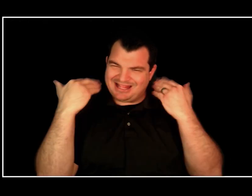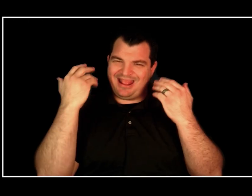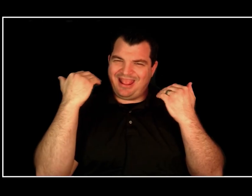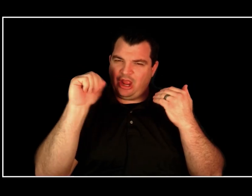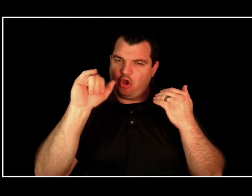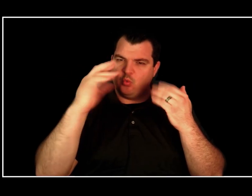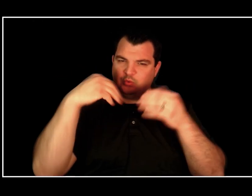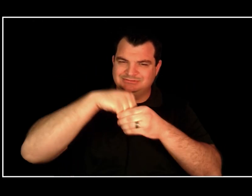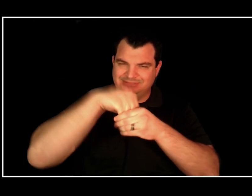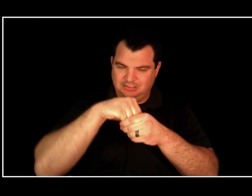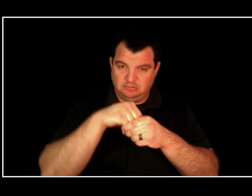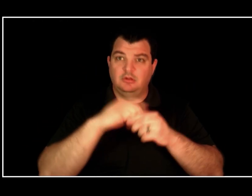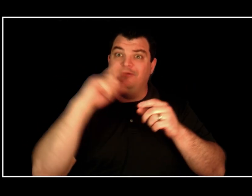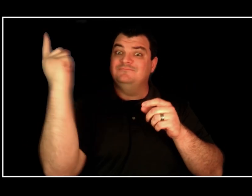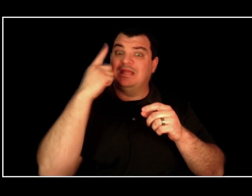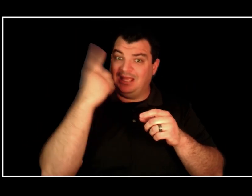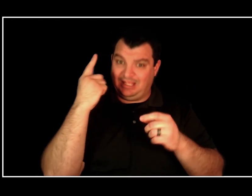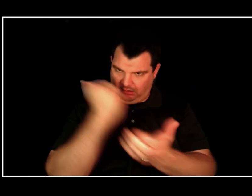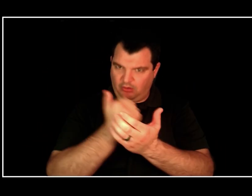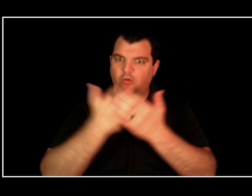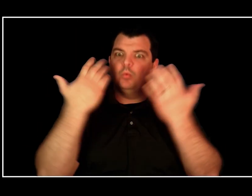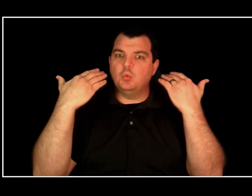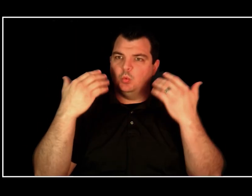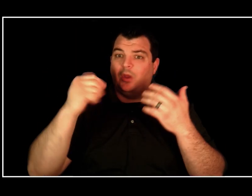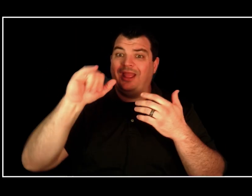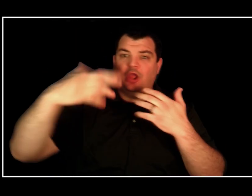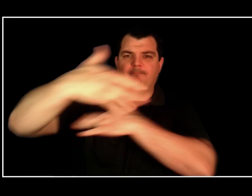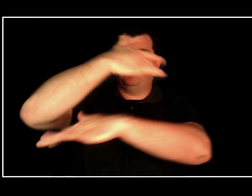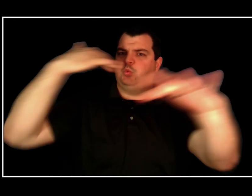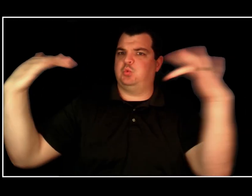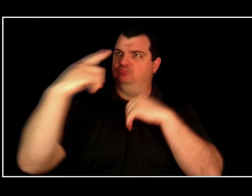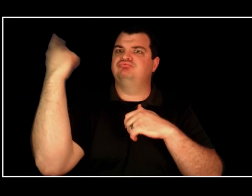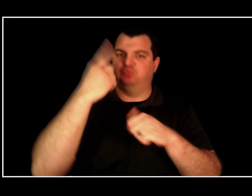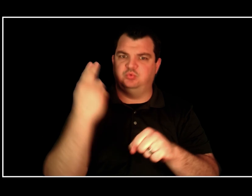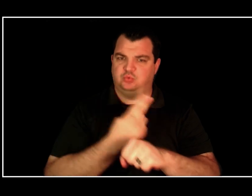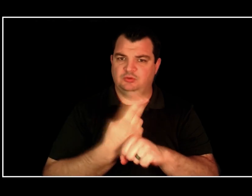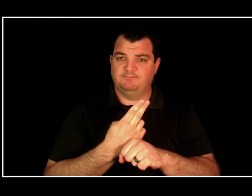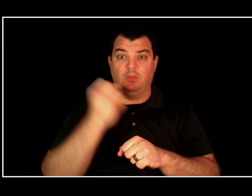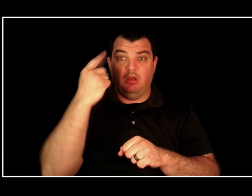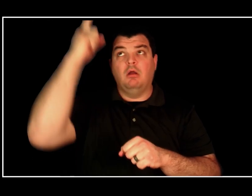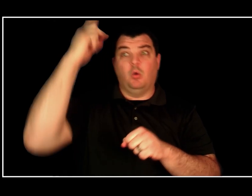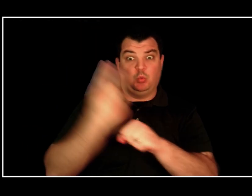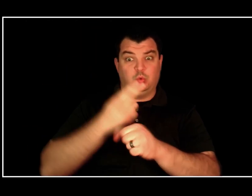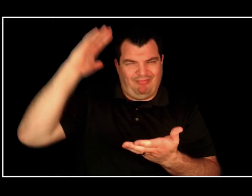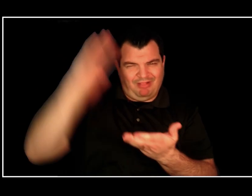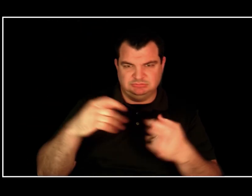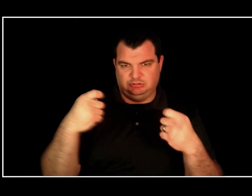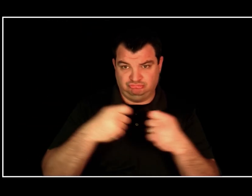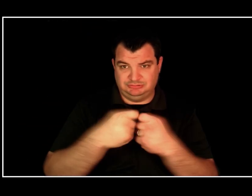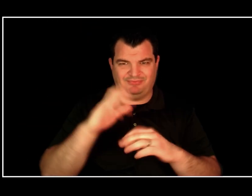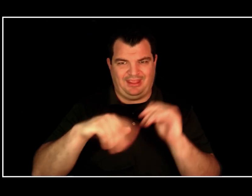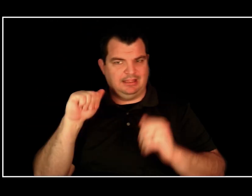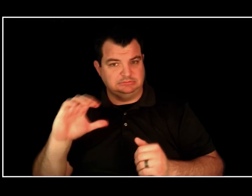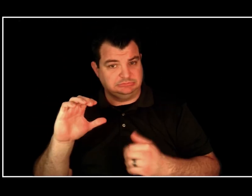You can also use ceiling fans or floor fans to move cool air around the room. Fans use much less electricity than